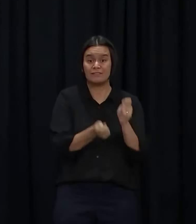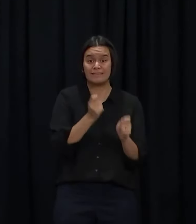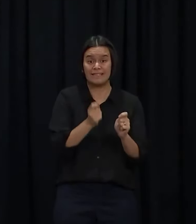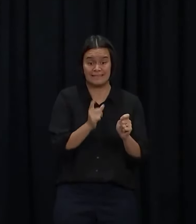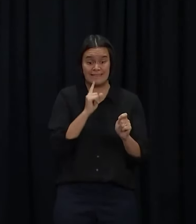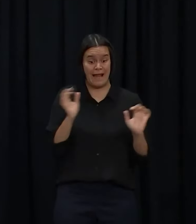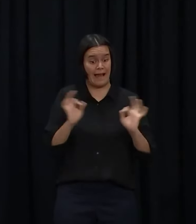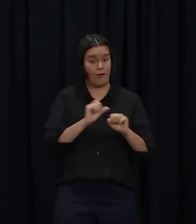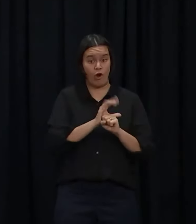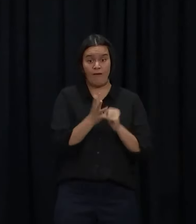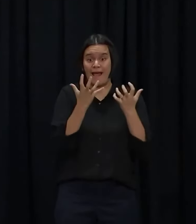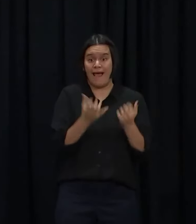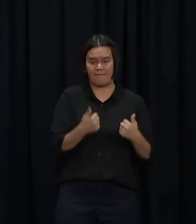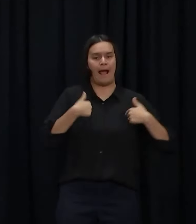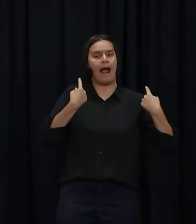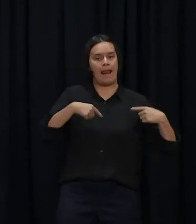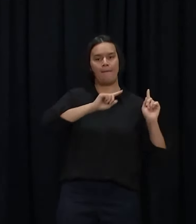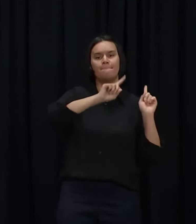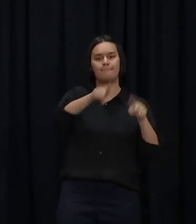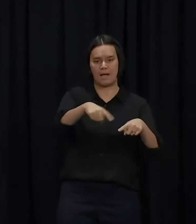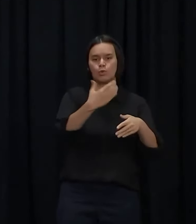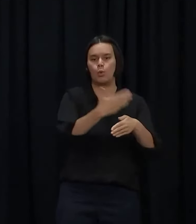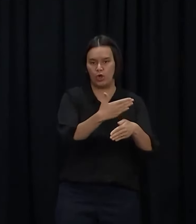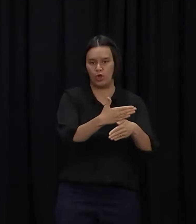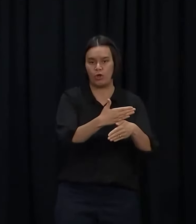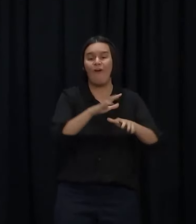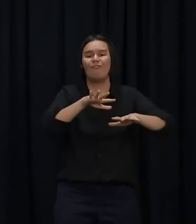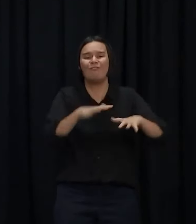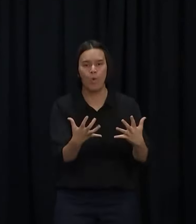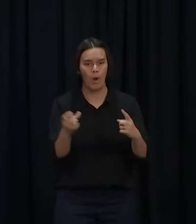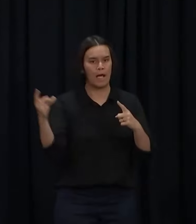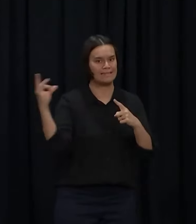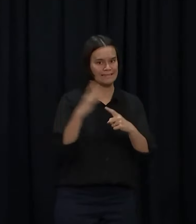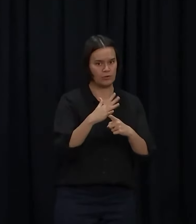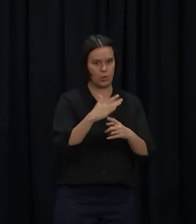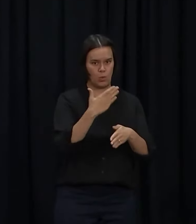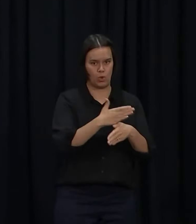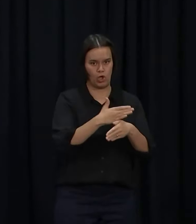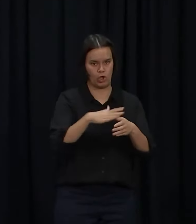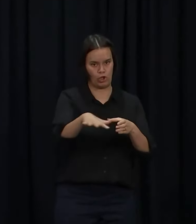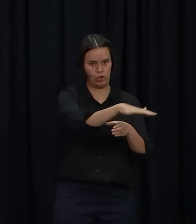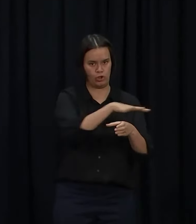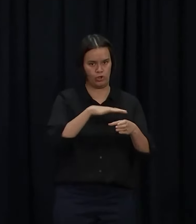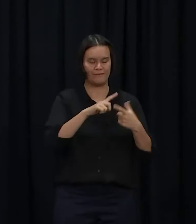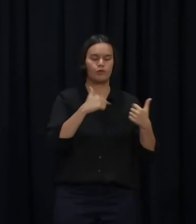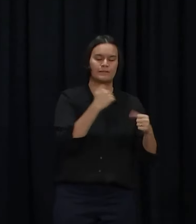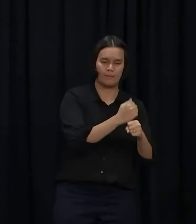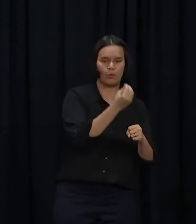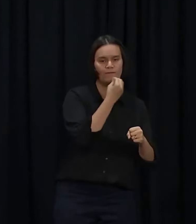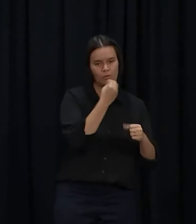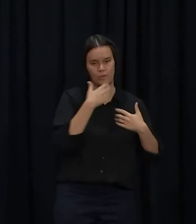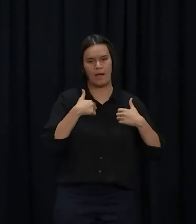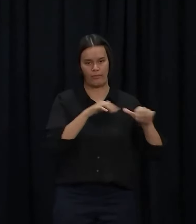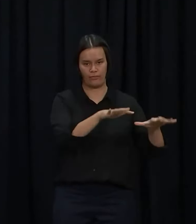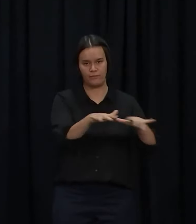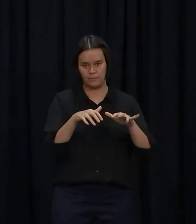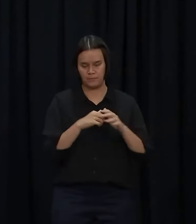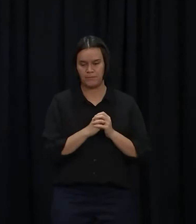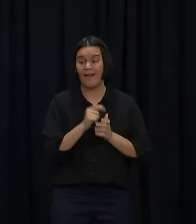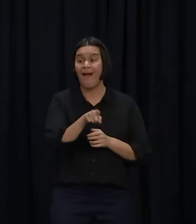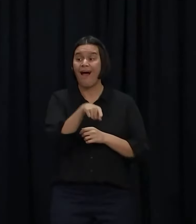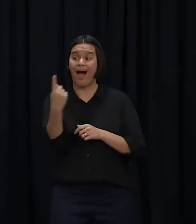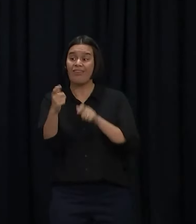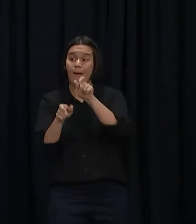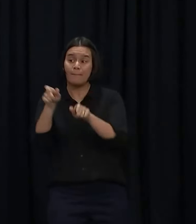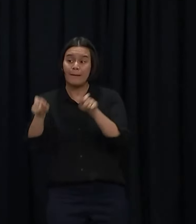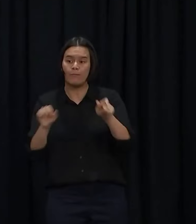generally, we'll be sharing tomorrow what phase 2 and phase 3 looks like for the definition of contacts and the treatment of contacts,